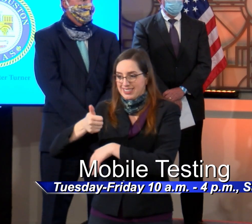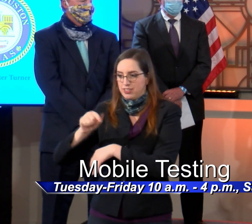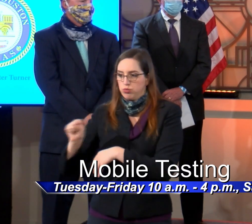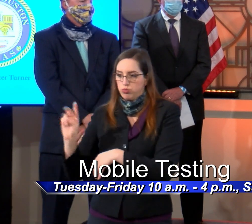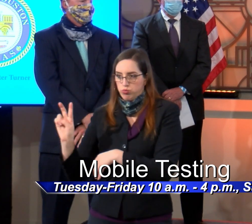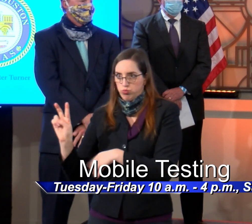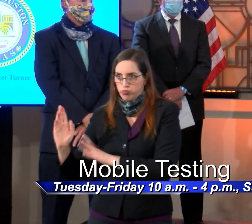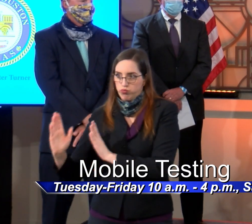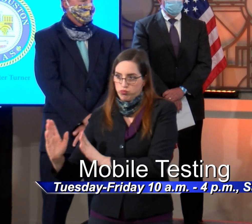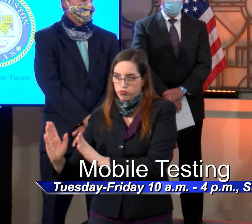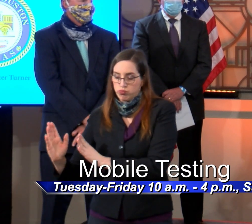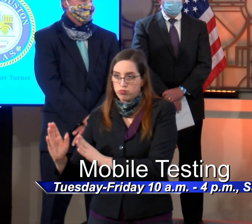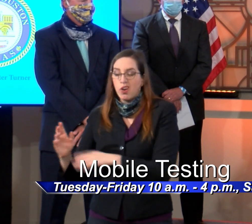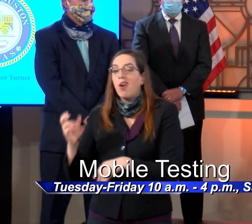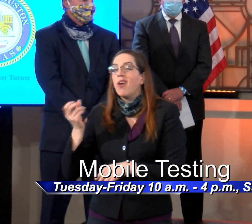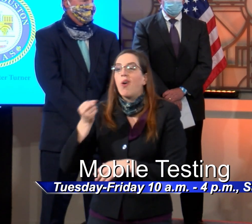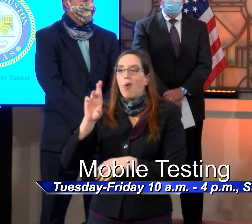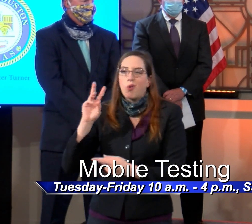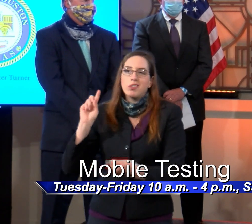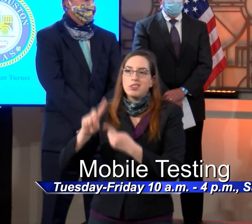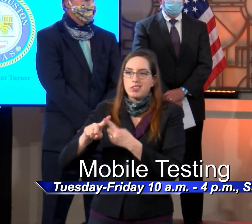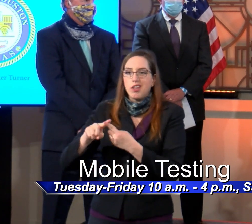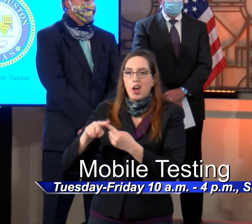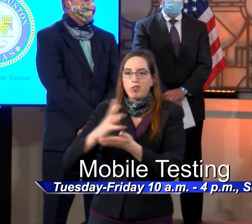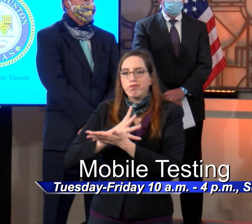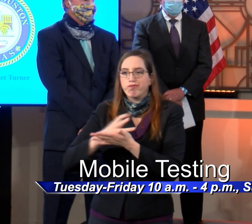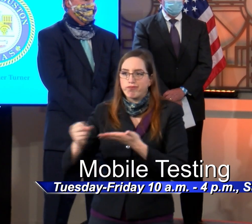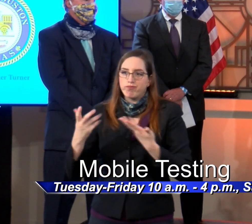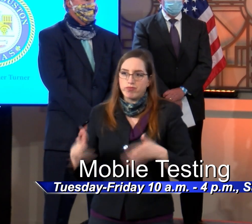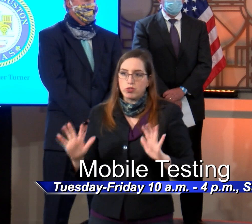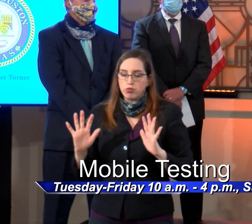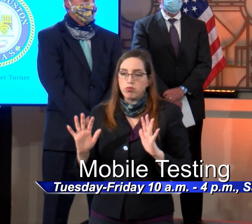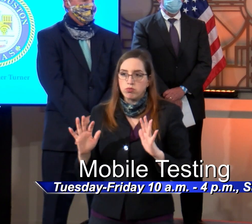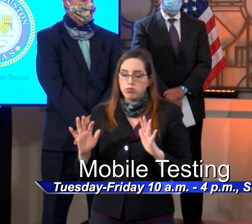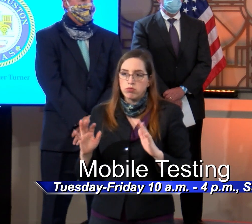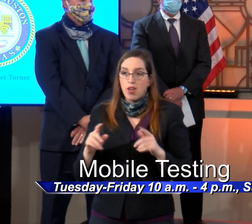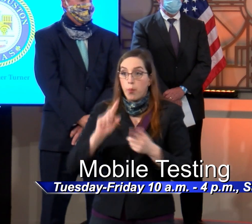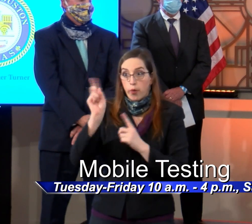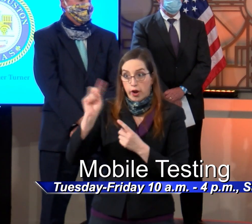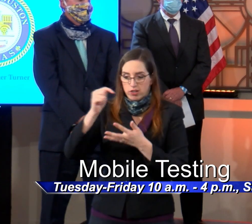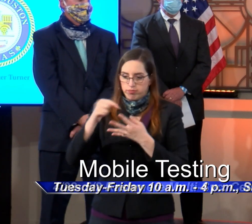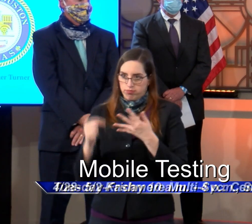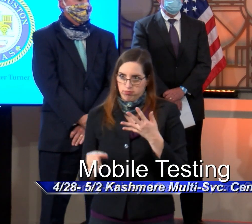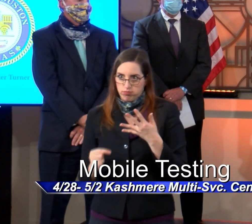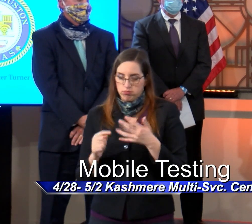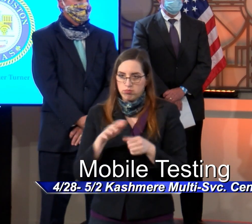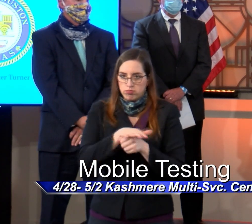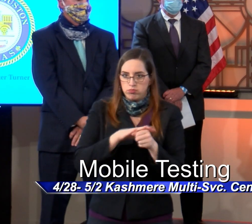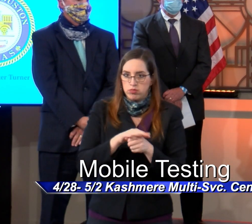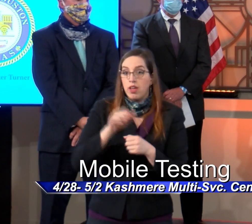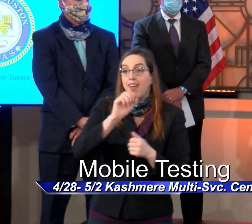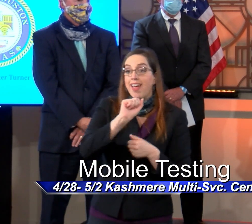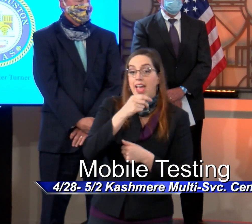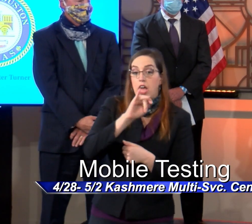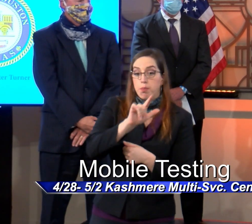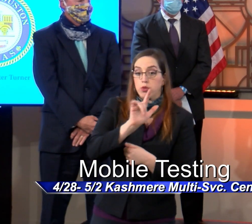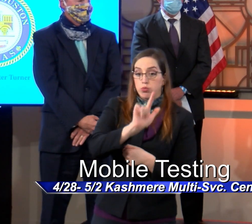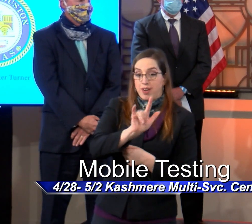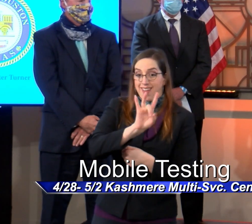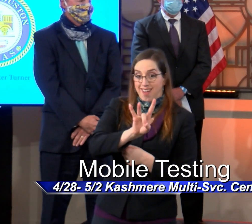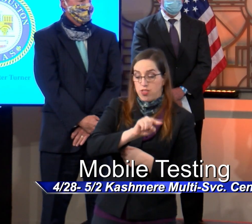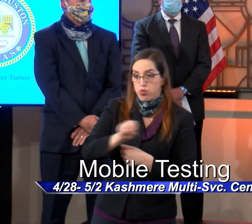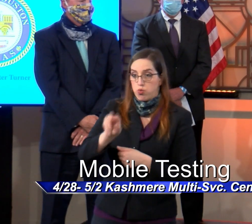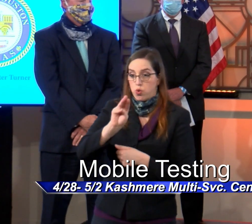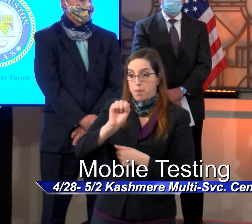2 p.m. or until capacity is reached at the following locations. April 28th through May